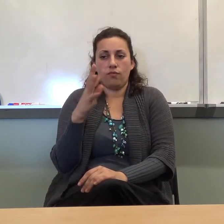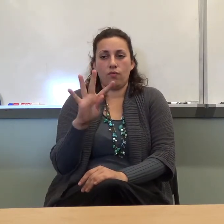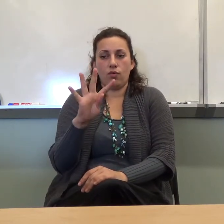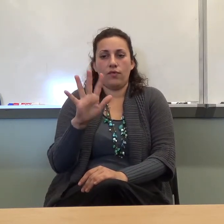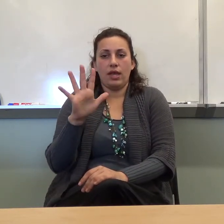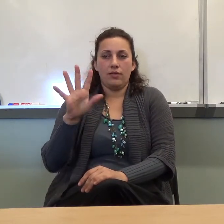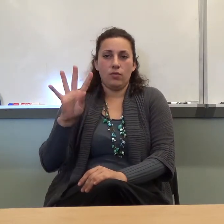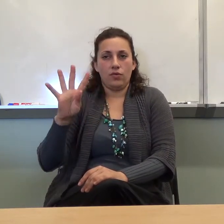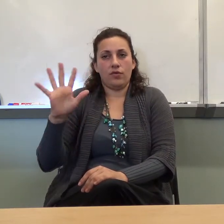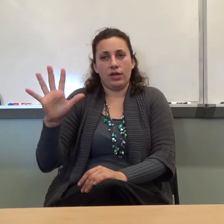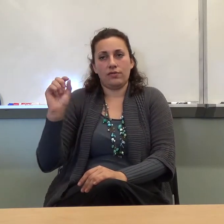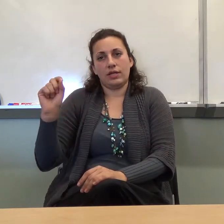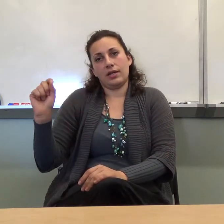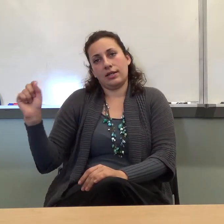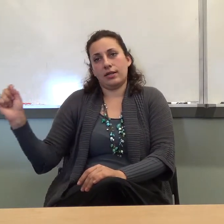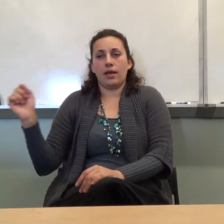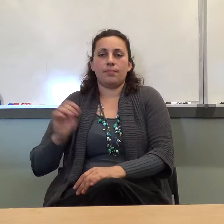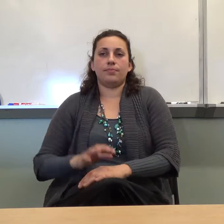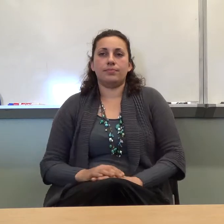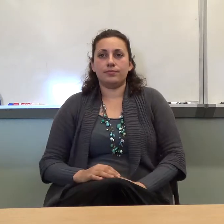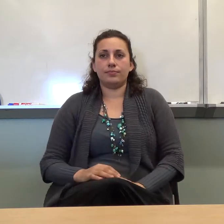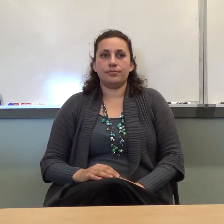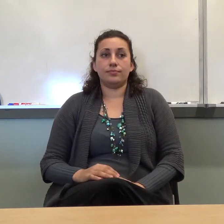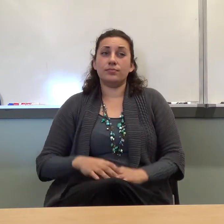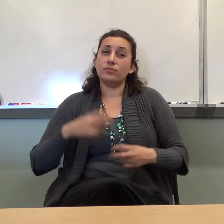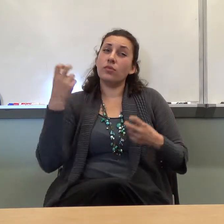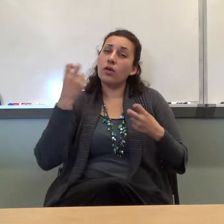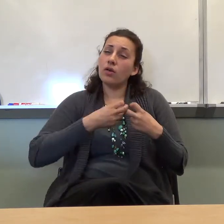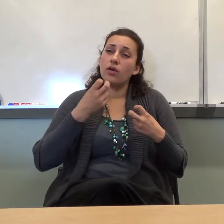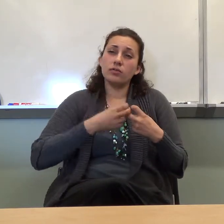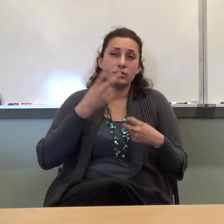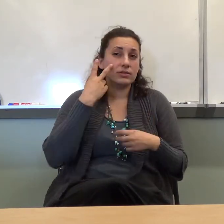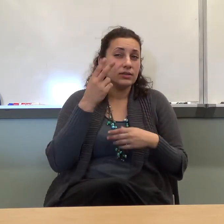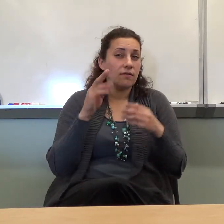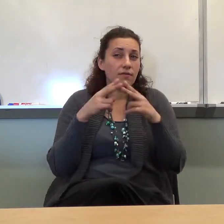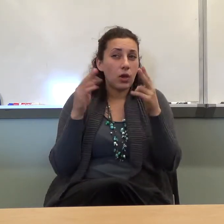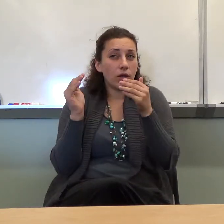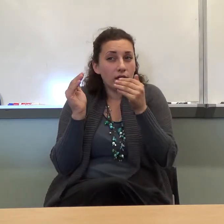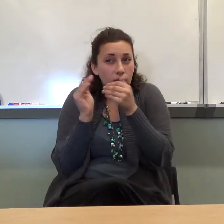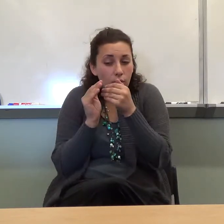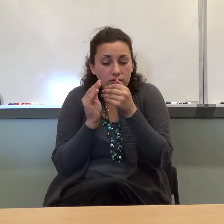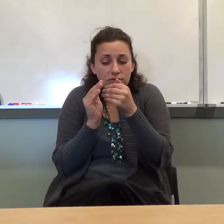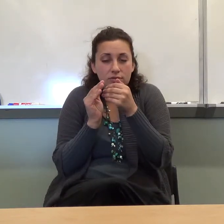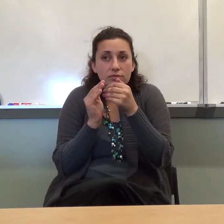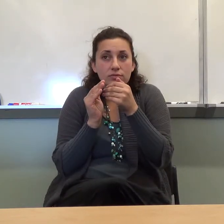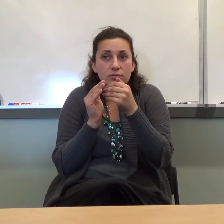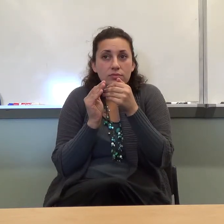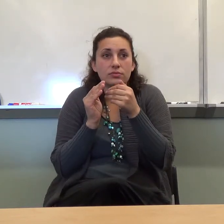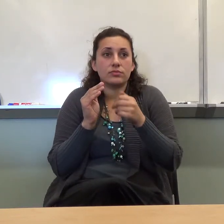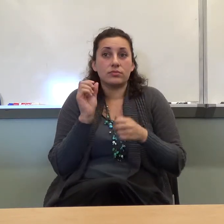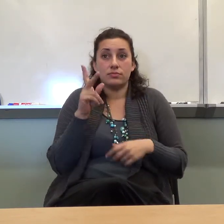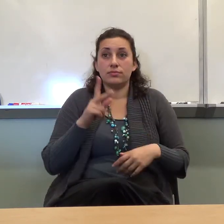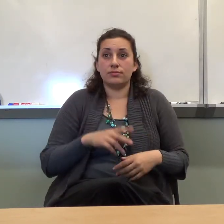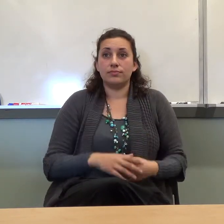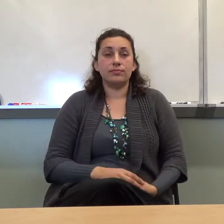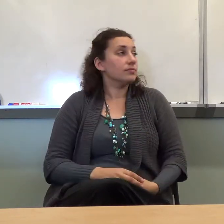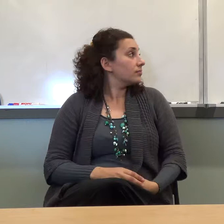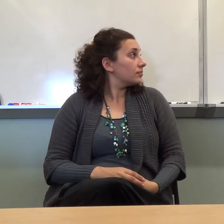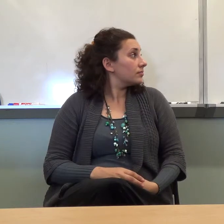0.4545... So that would be very hard to see there because they're going to be within a few thousandths of each other. But there's the